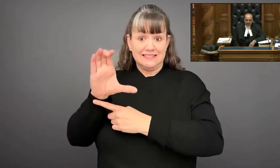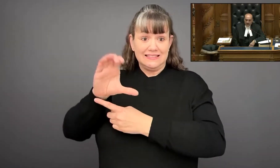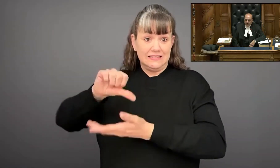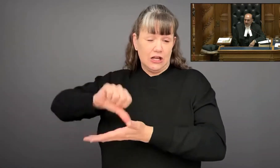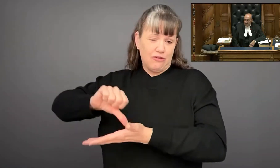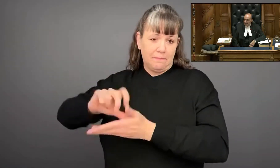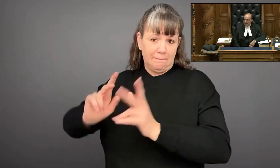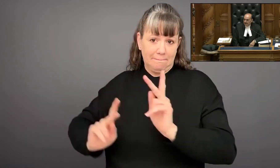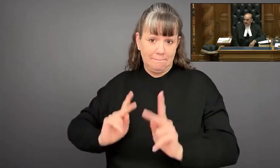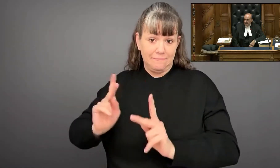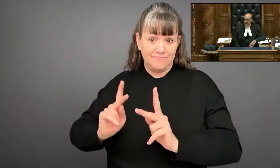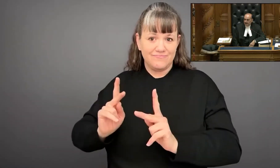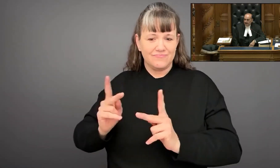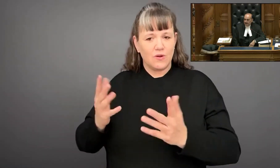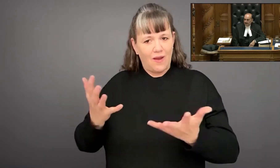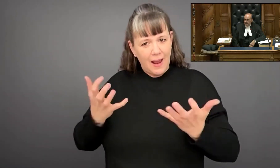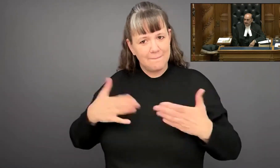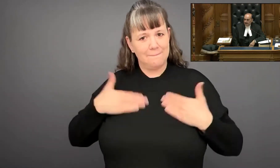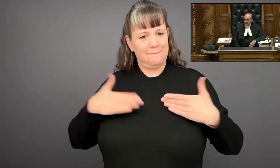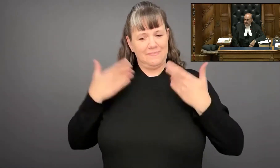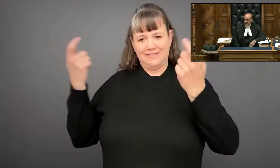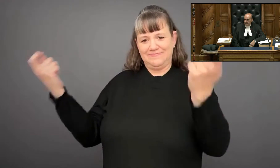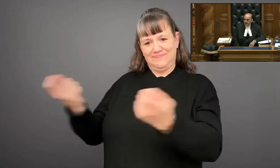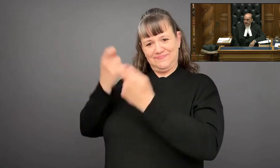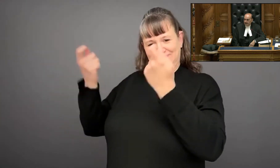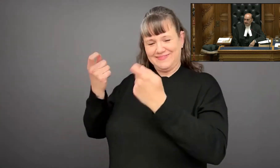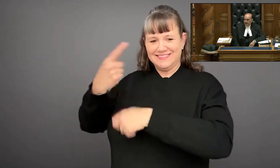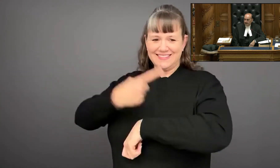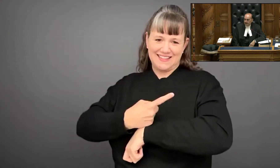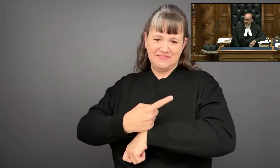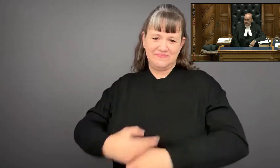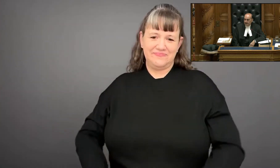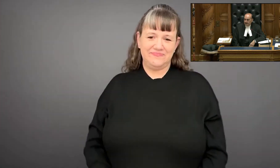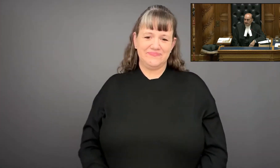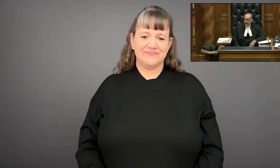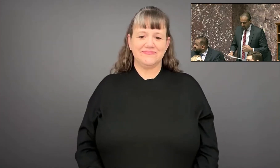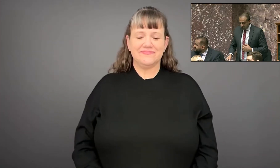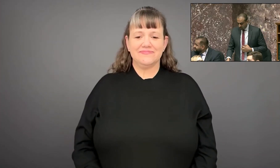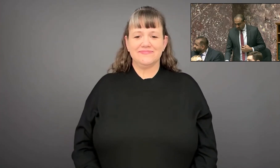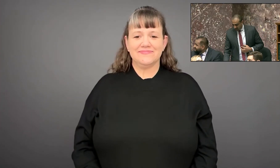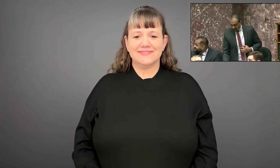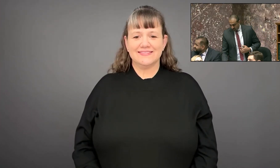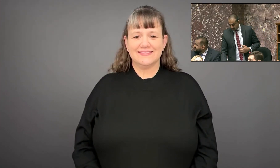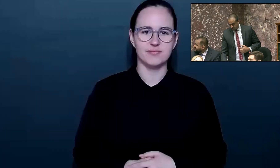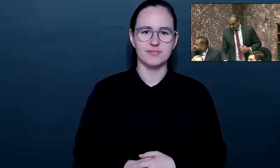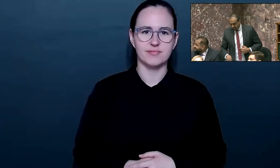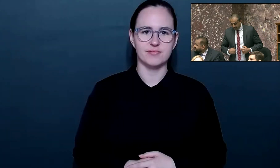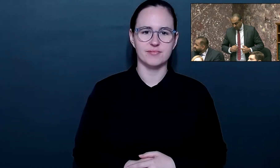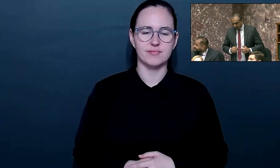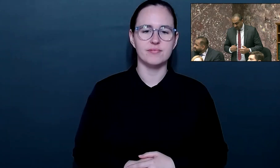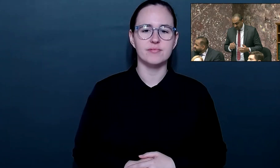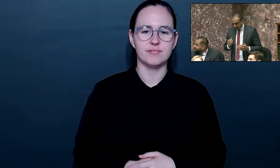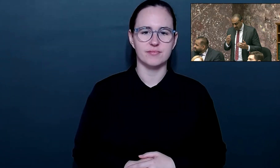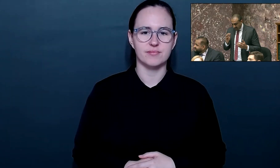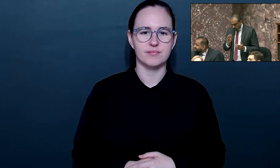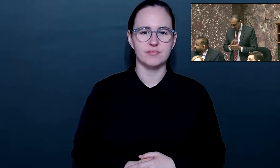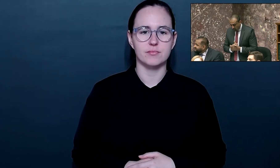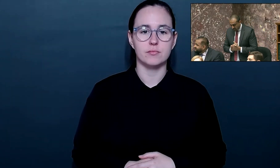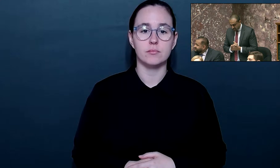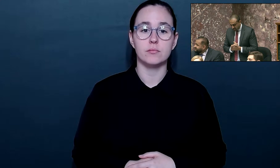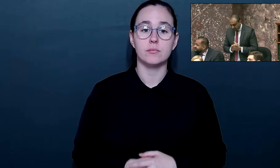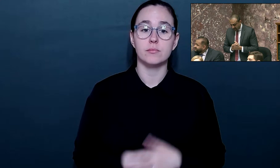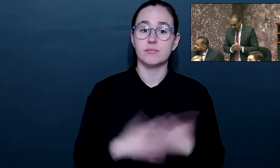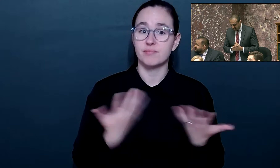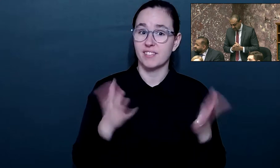Minister of Housing. Thank you so much, Honourable Speaker. I've got some amazing folks here today from the Ministry of Housing and Municipal Affairs. I want